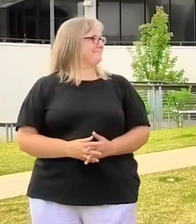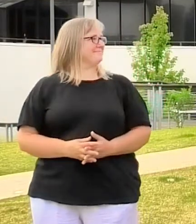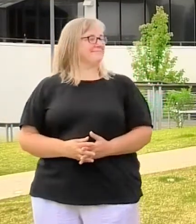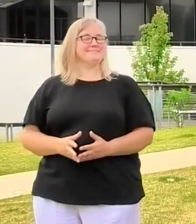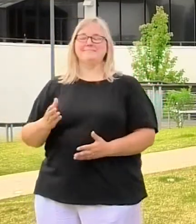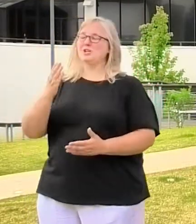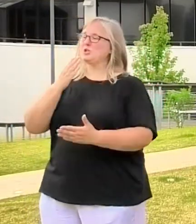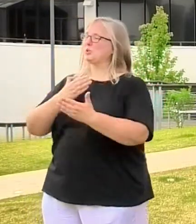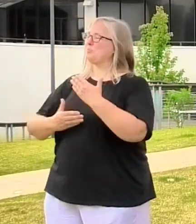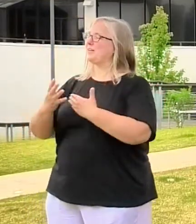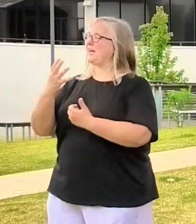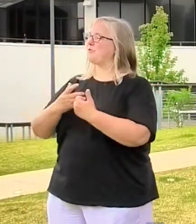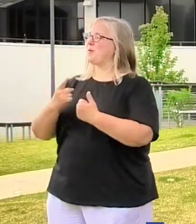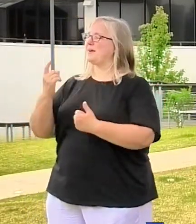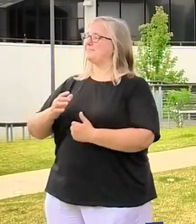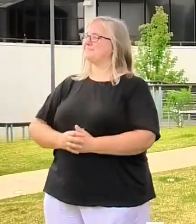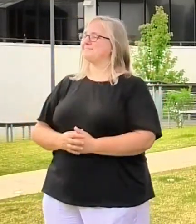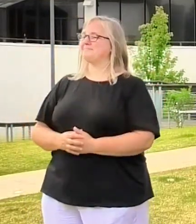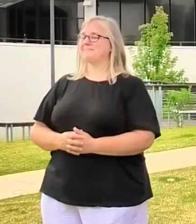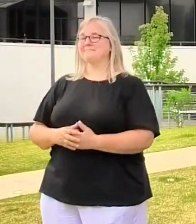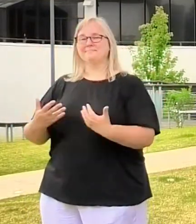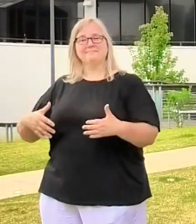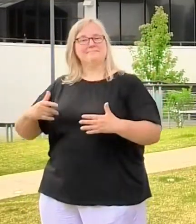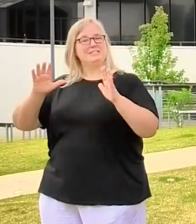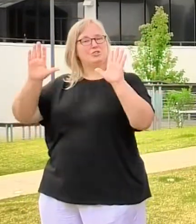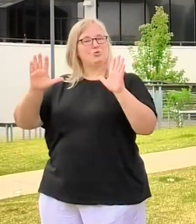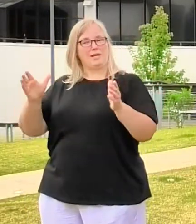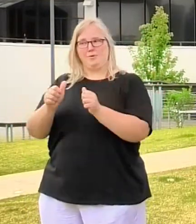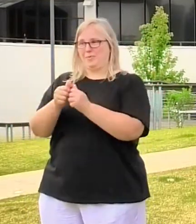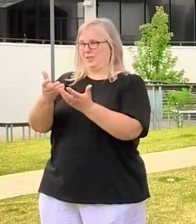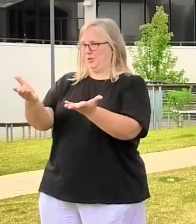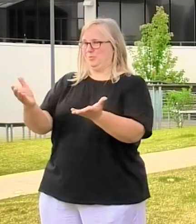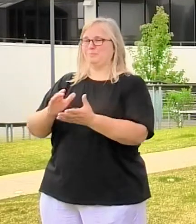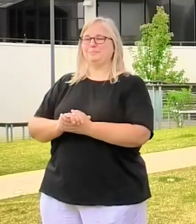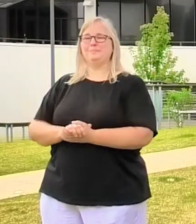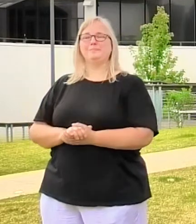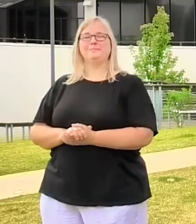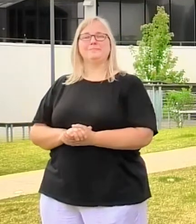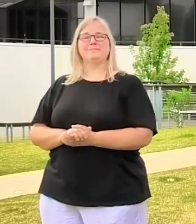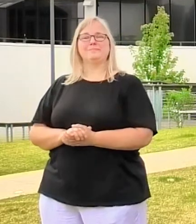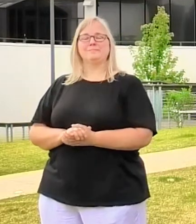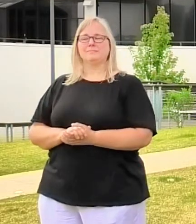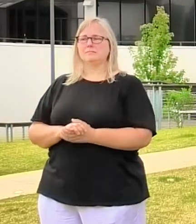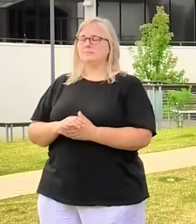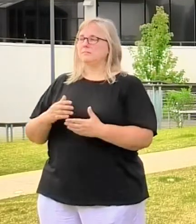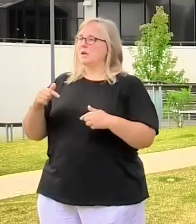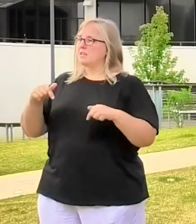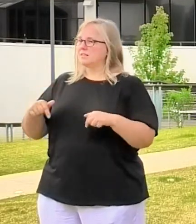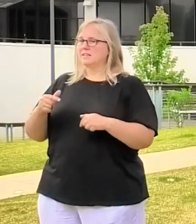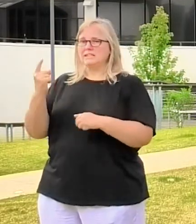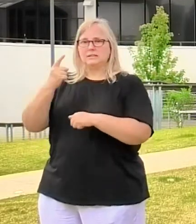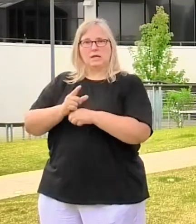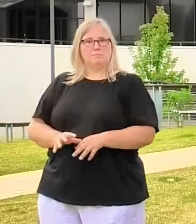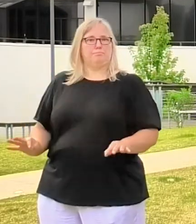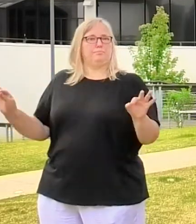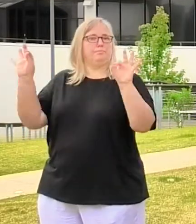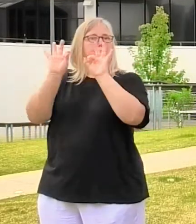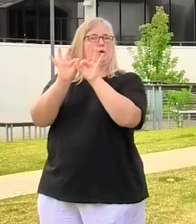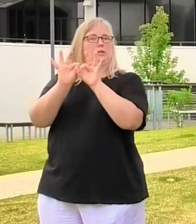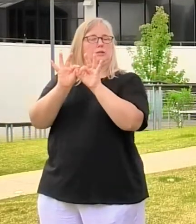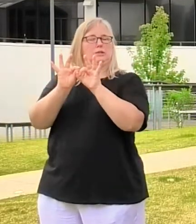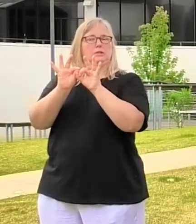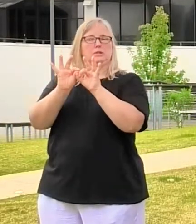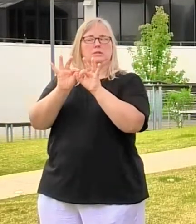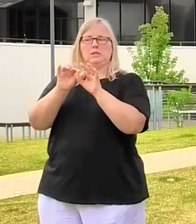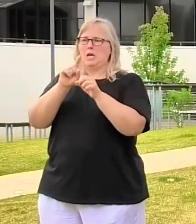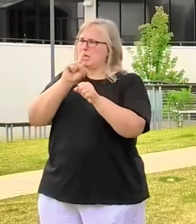Good morning, everyone. It's great to be with you. This is an important day, and